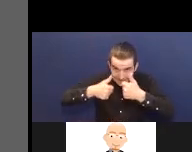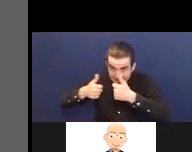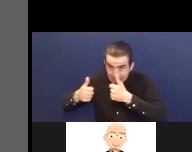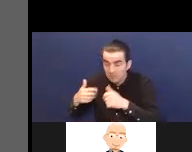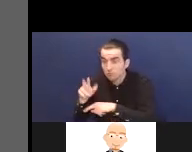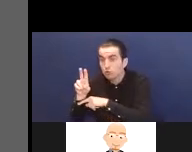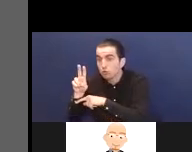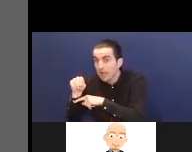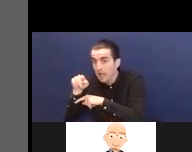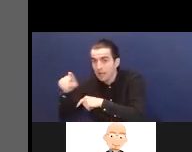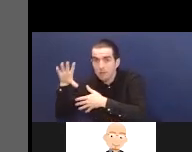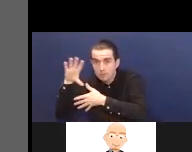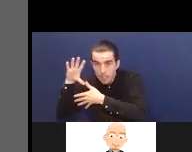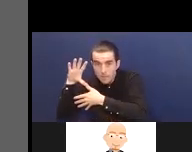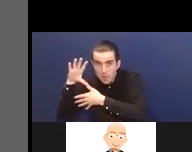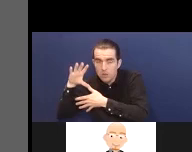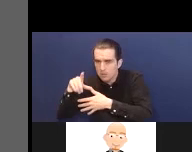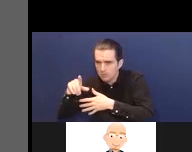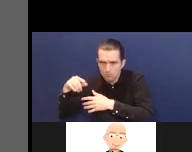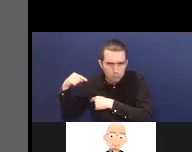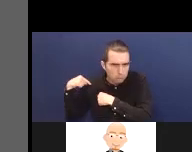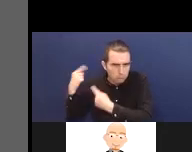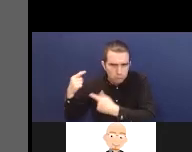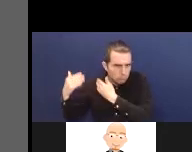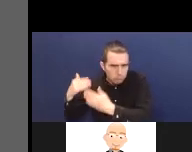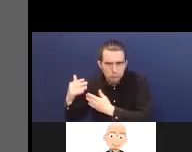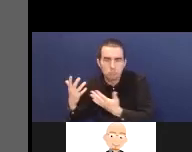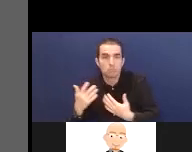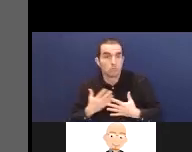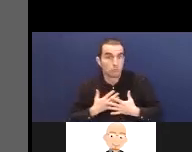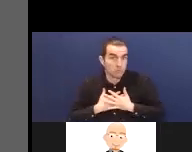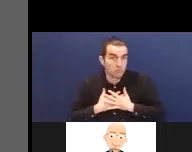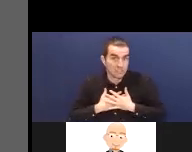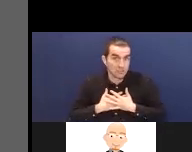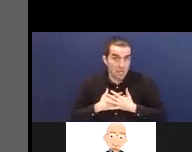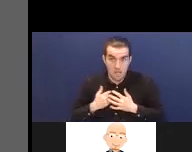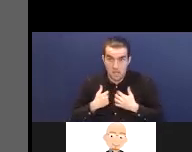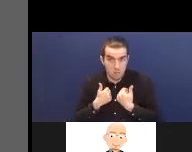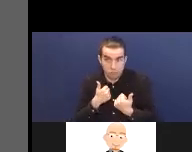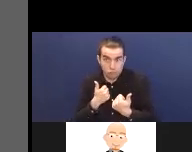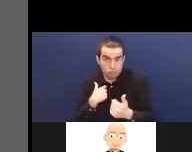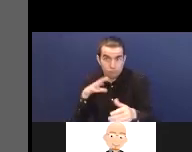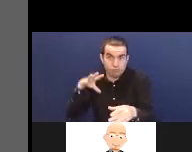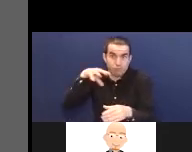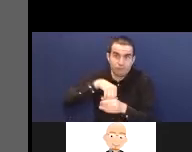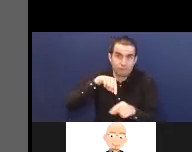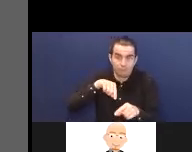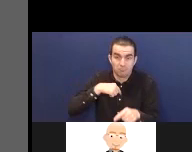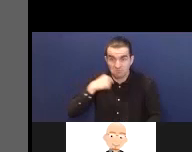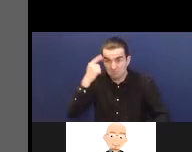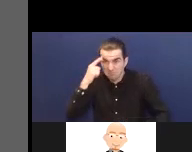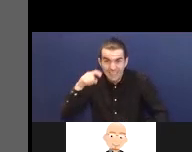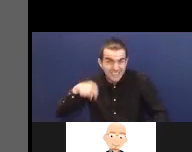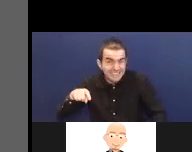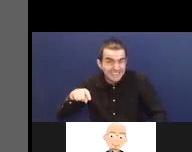session, because I think there's really a need. So sorry, I'm a bit jumping to the next one, but